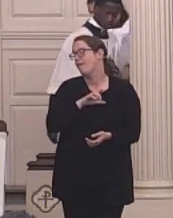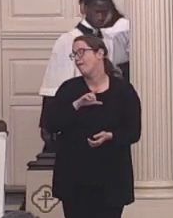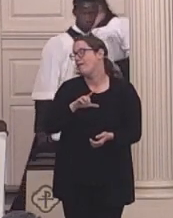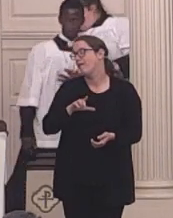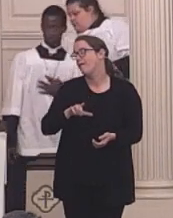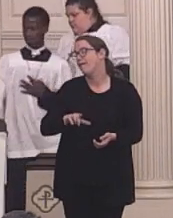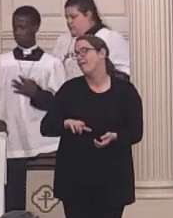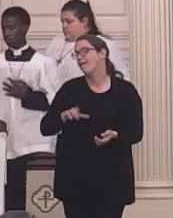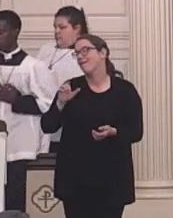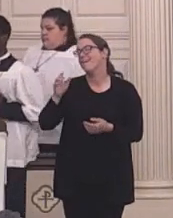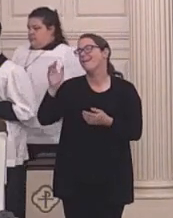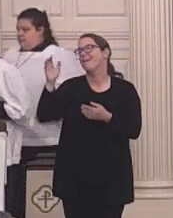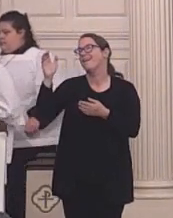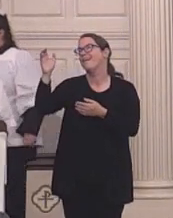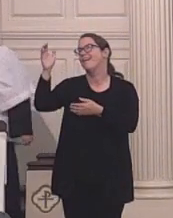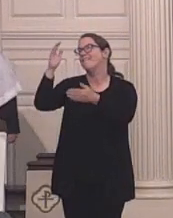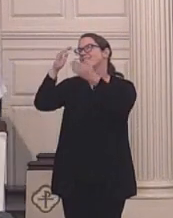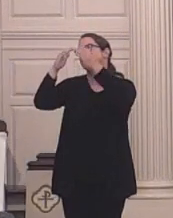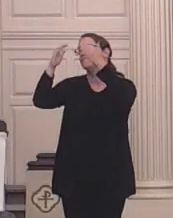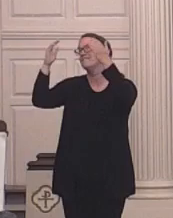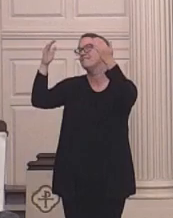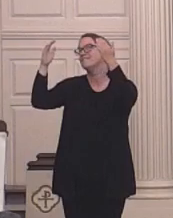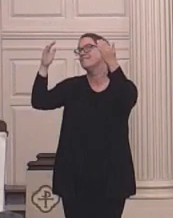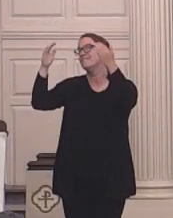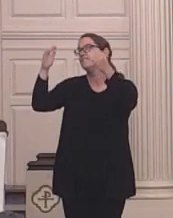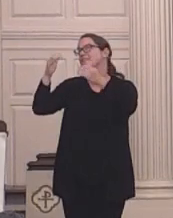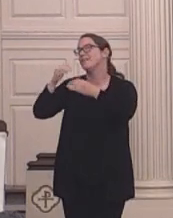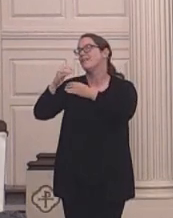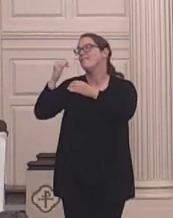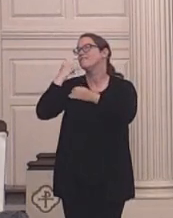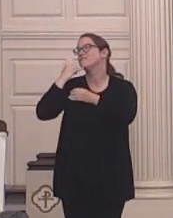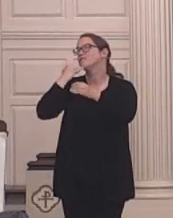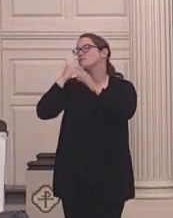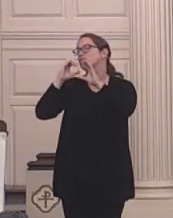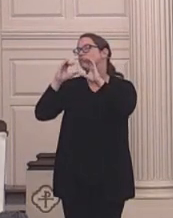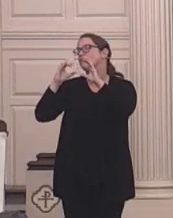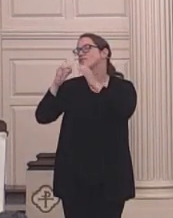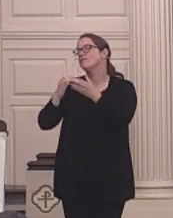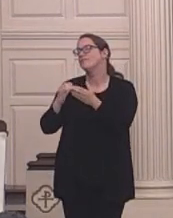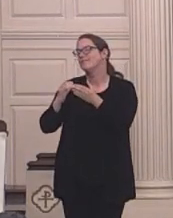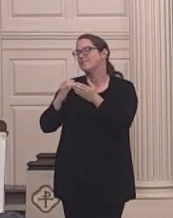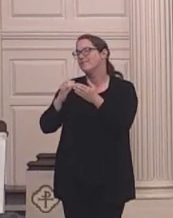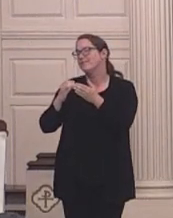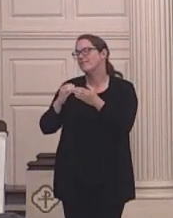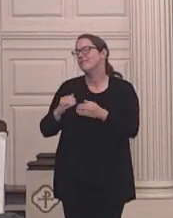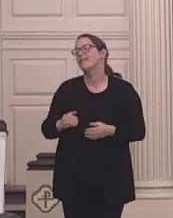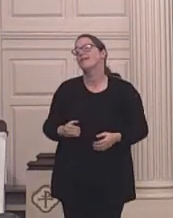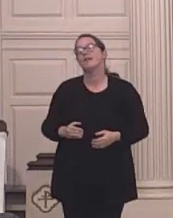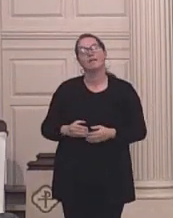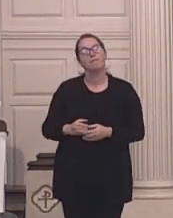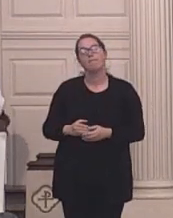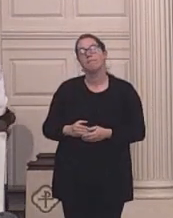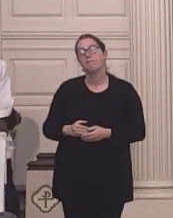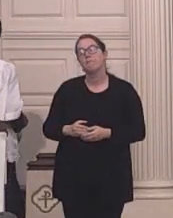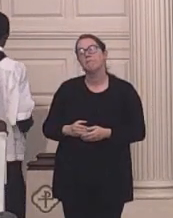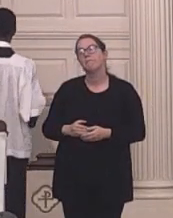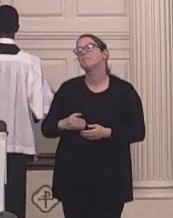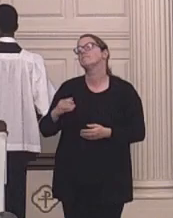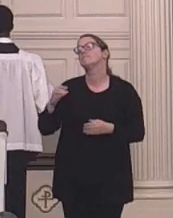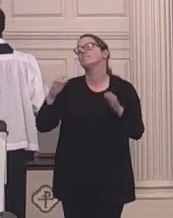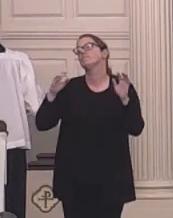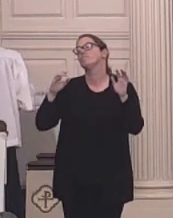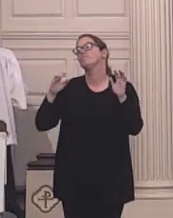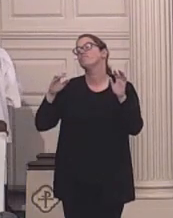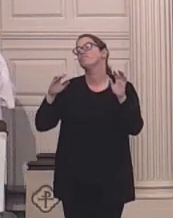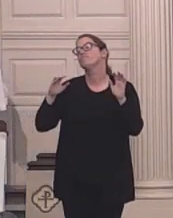the gates of heaven and rained down